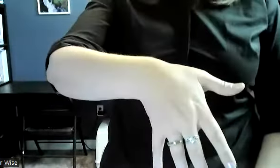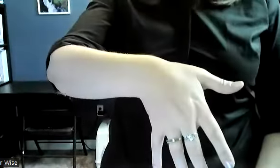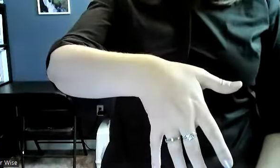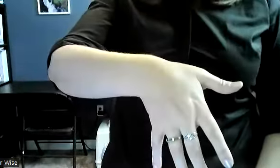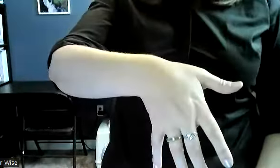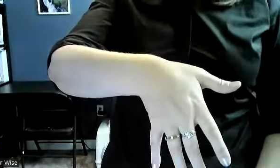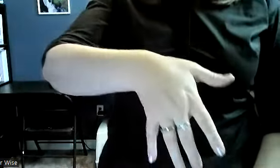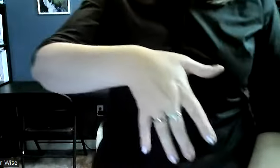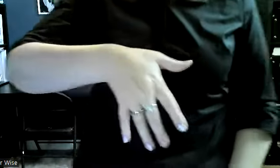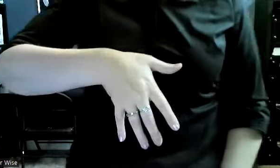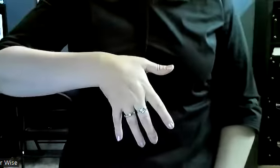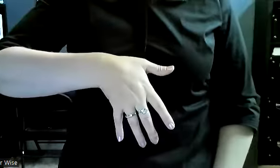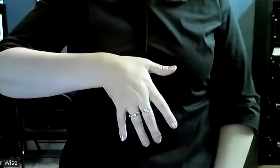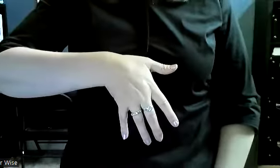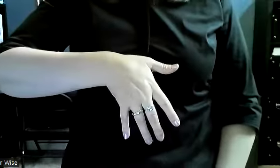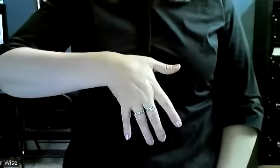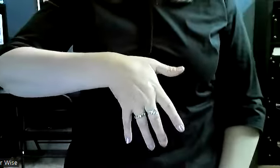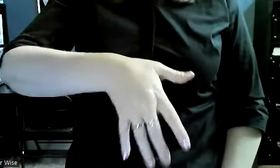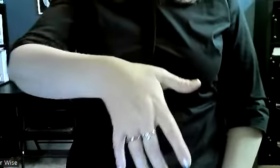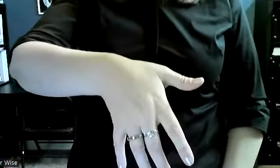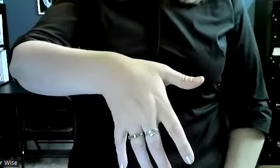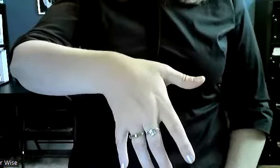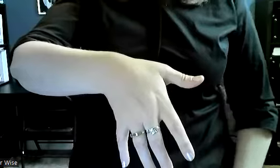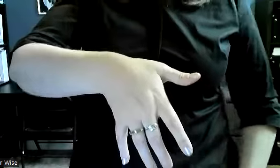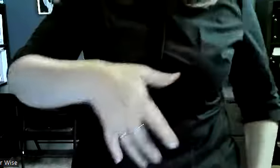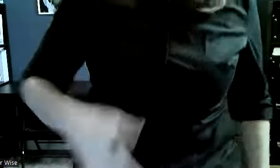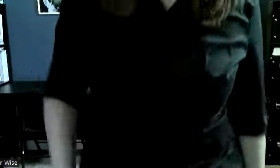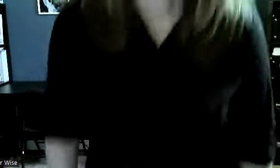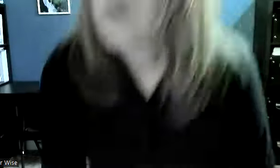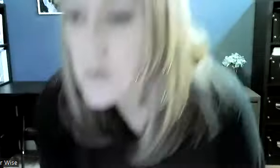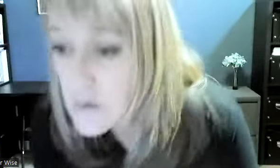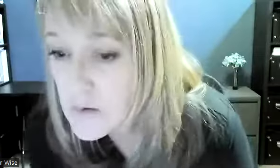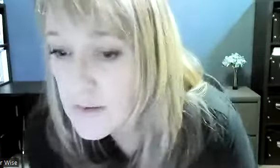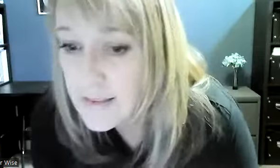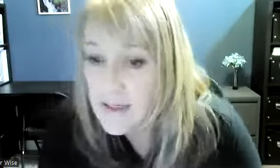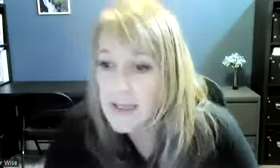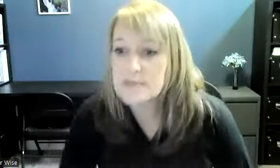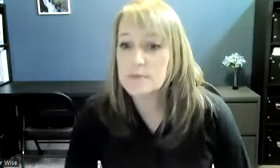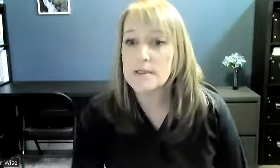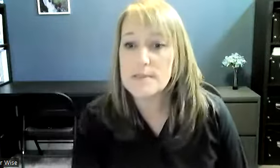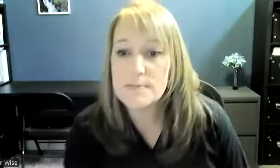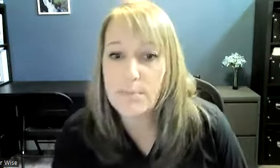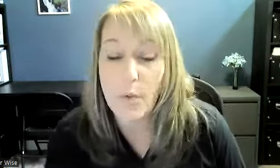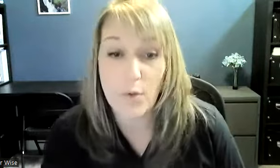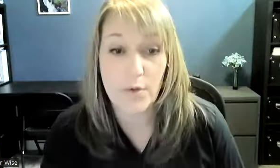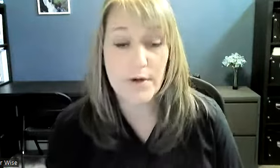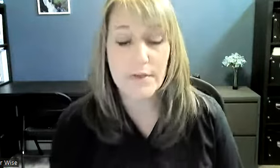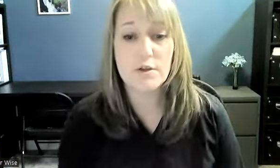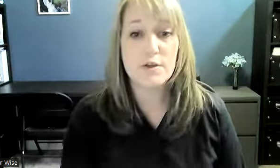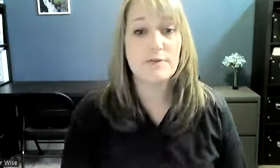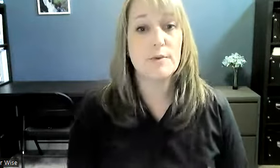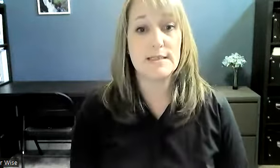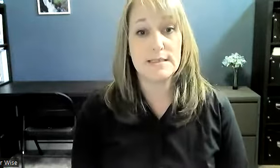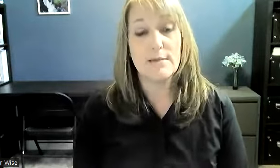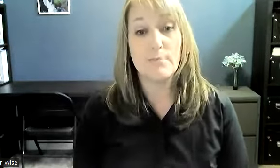forward. So pregnant. All right, the next one is born. There are 2 different ways to sign